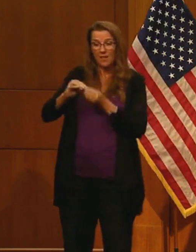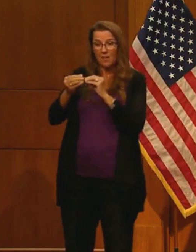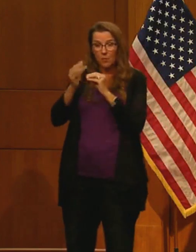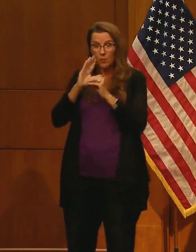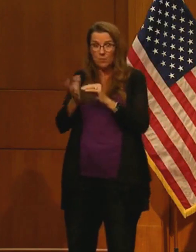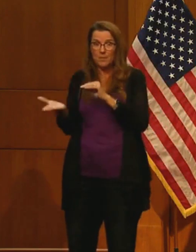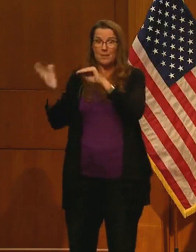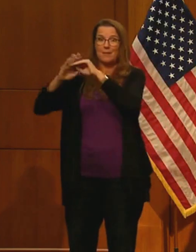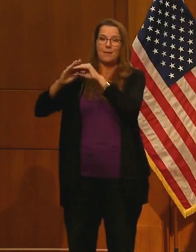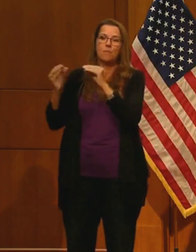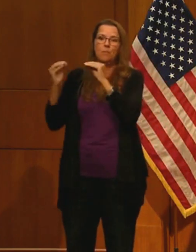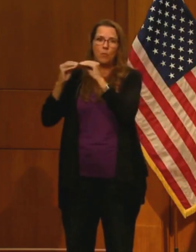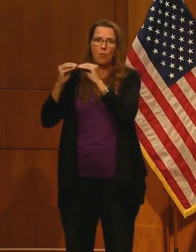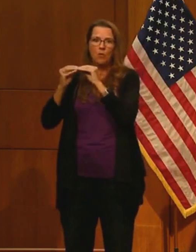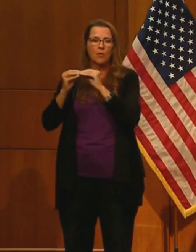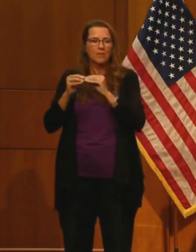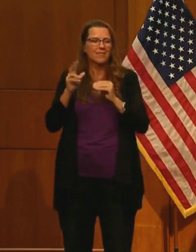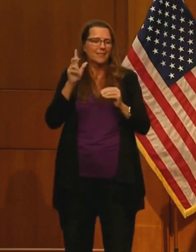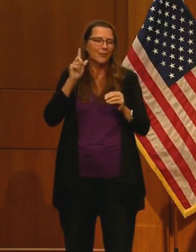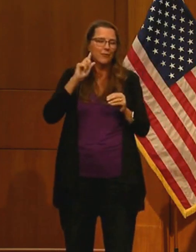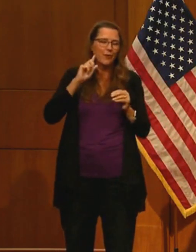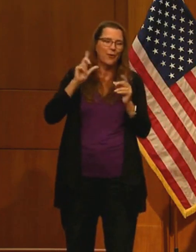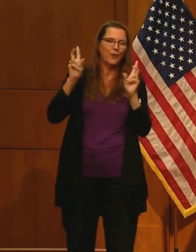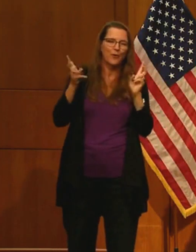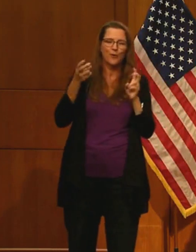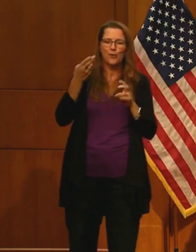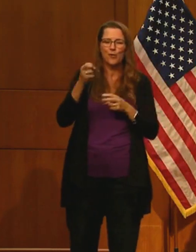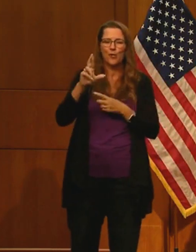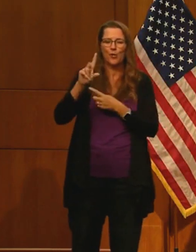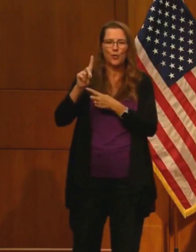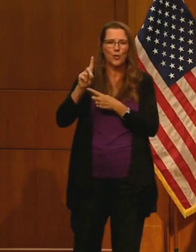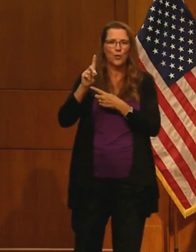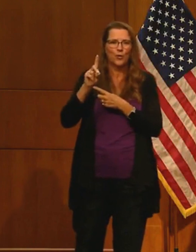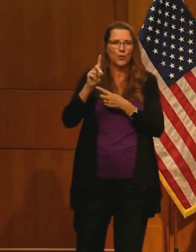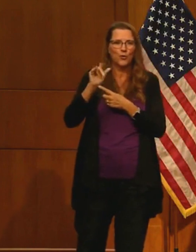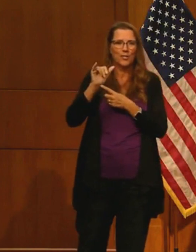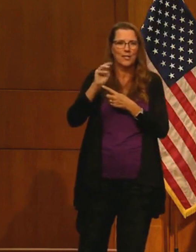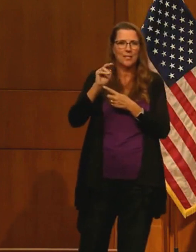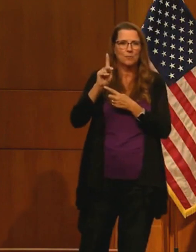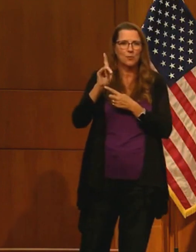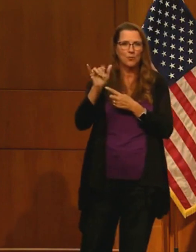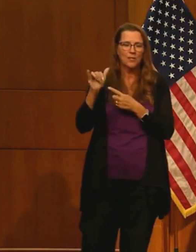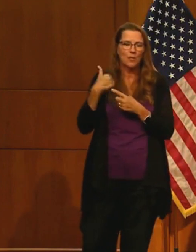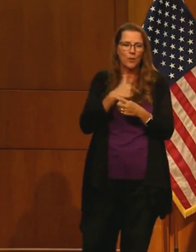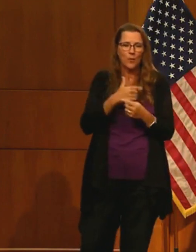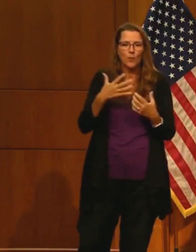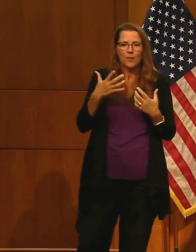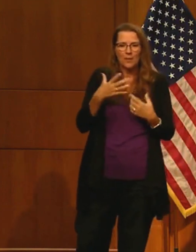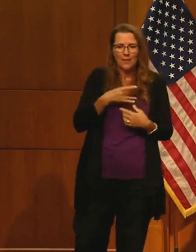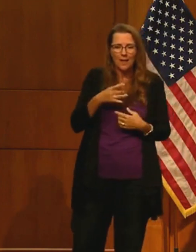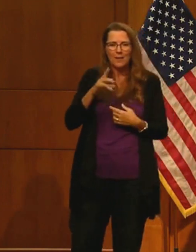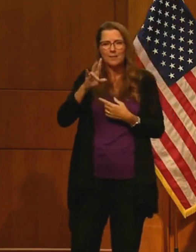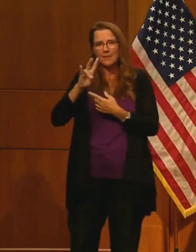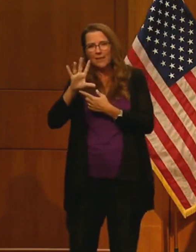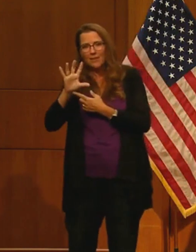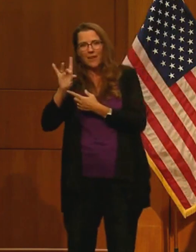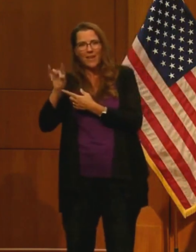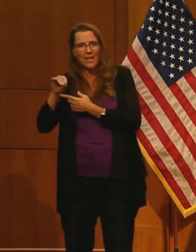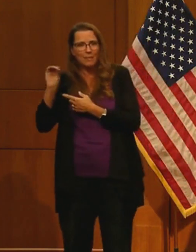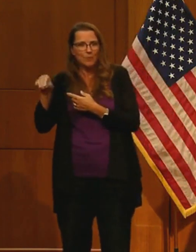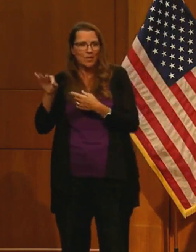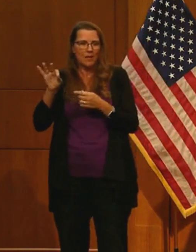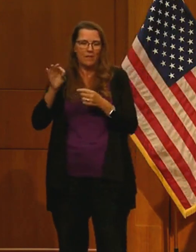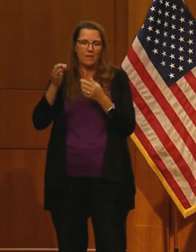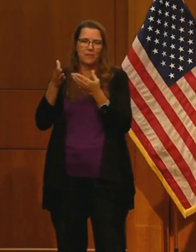this, you know, herd immunity. We'd like 75 to 80% of the population vaccinated. And I realize there